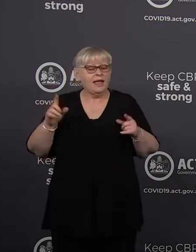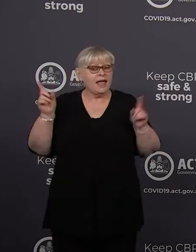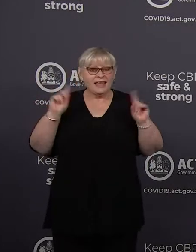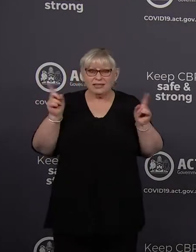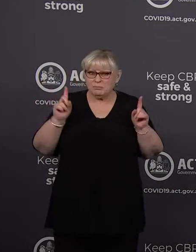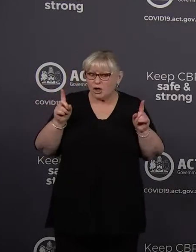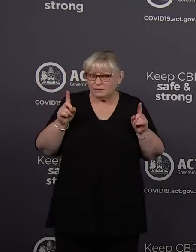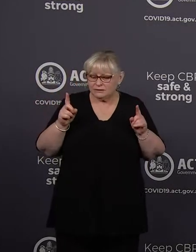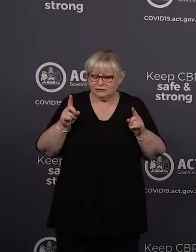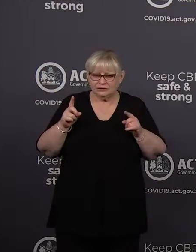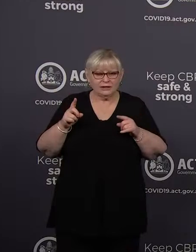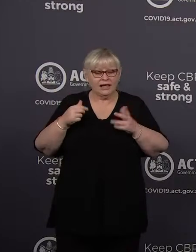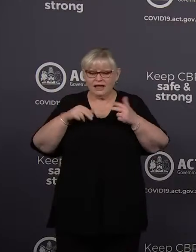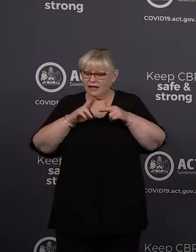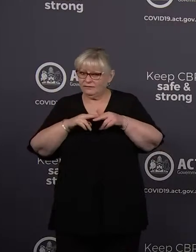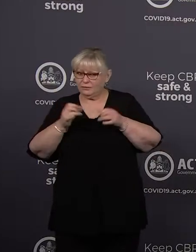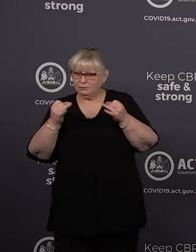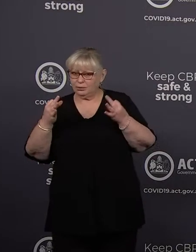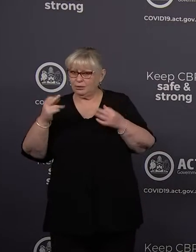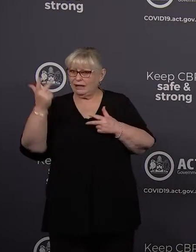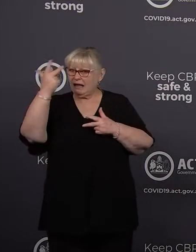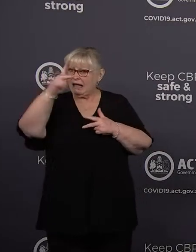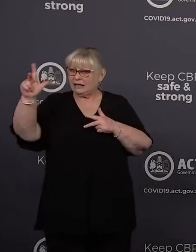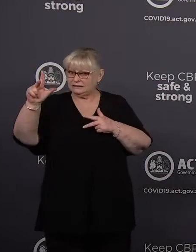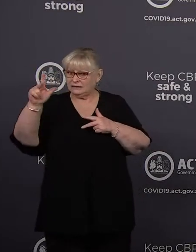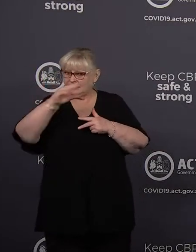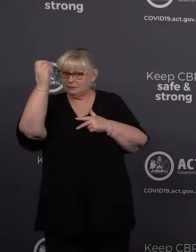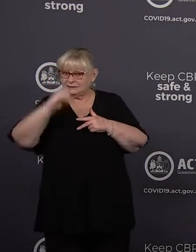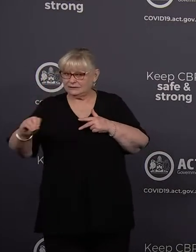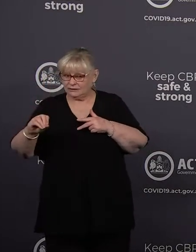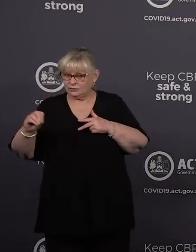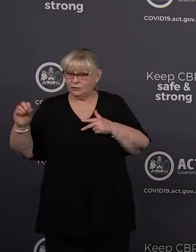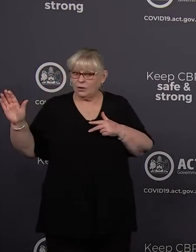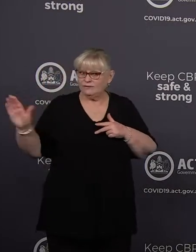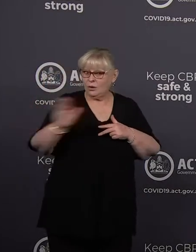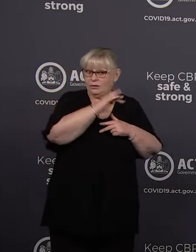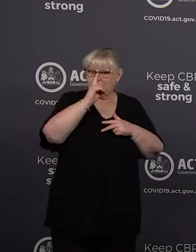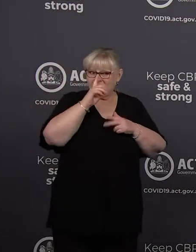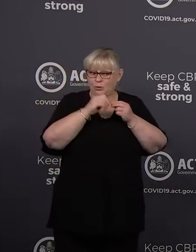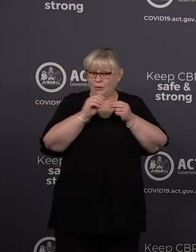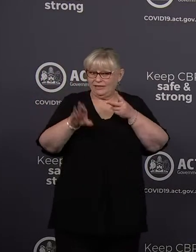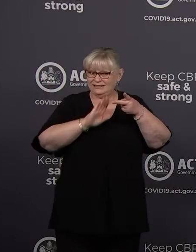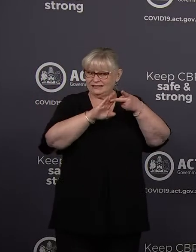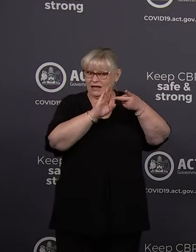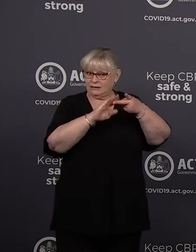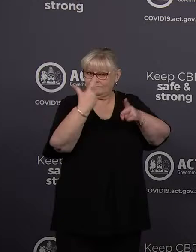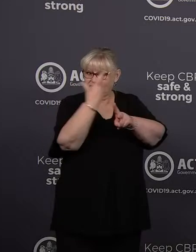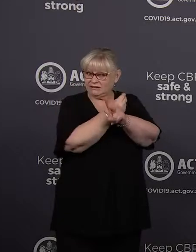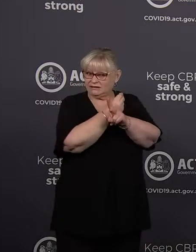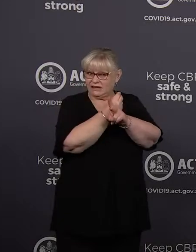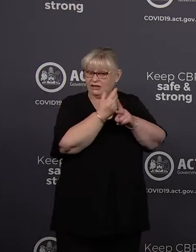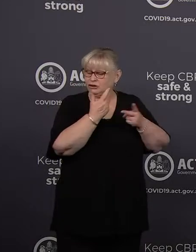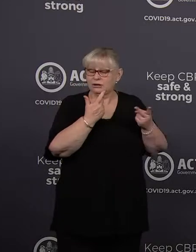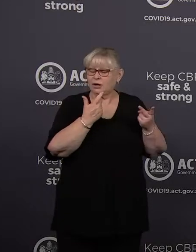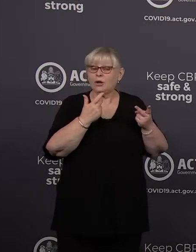before we reach 80% effective community vaccination, we need to be very